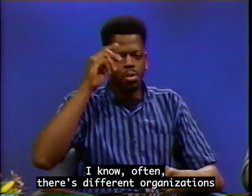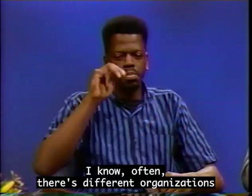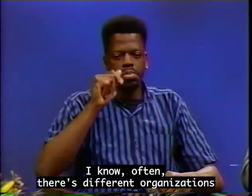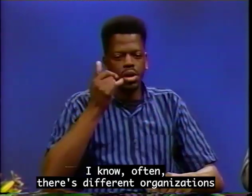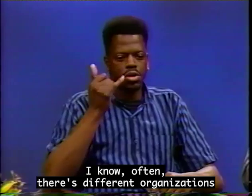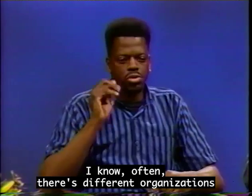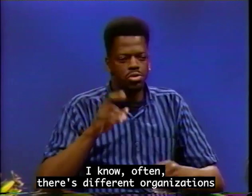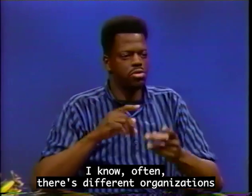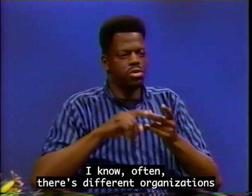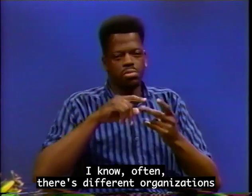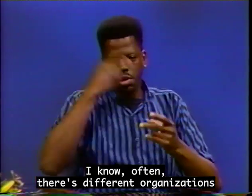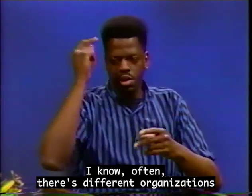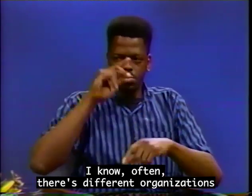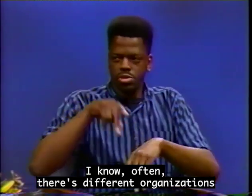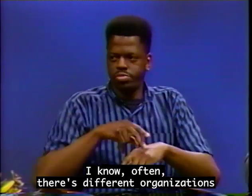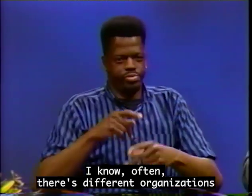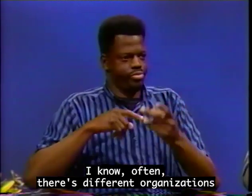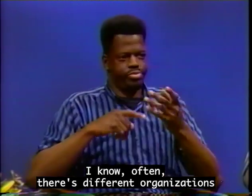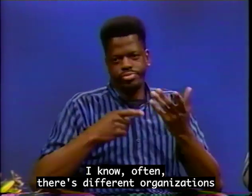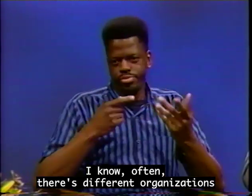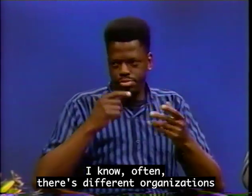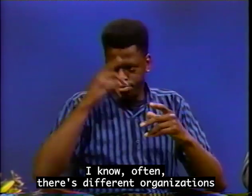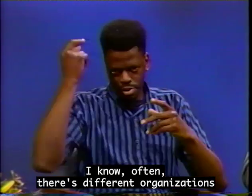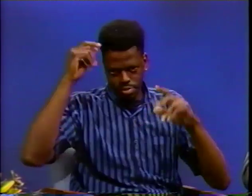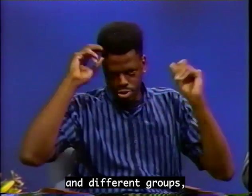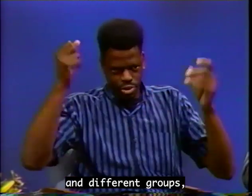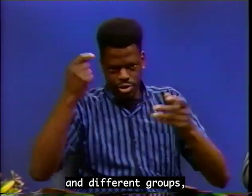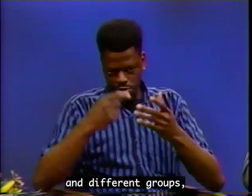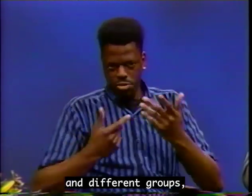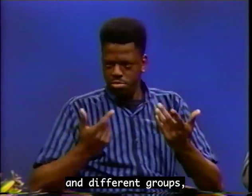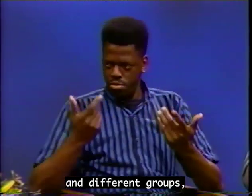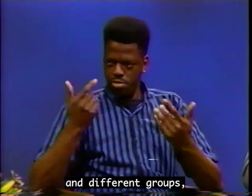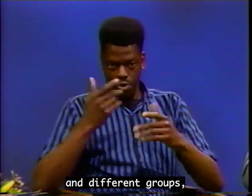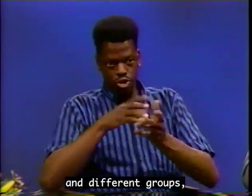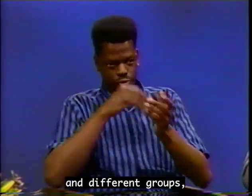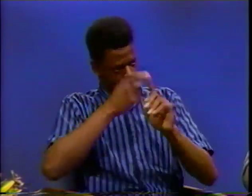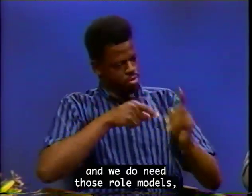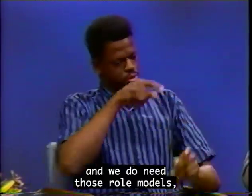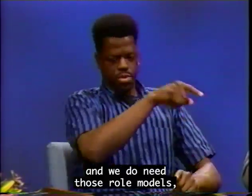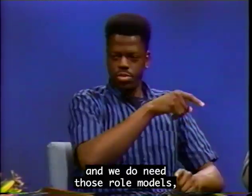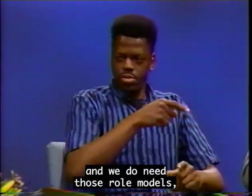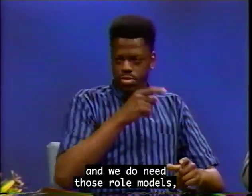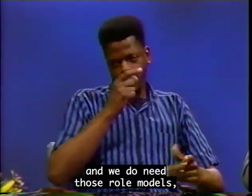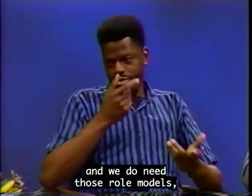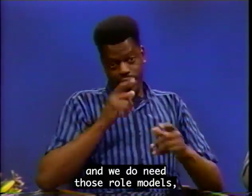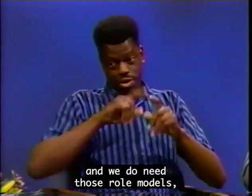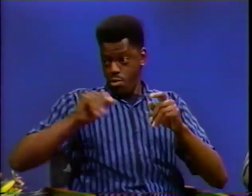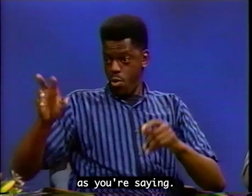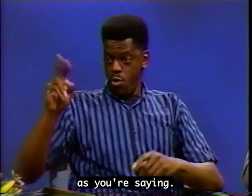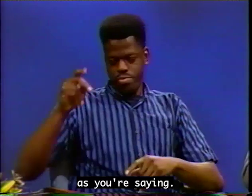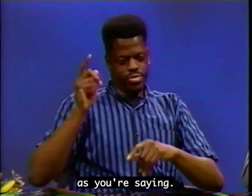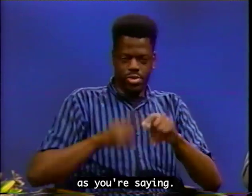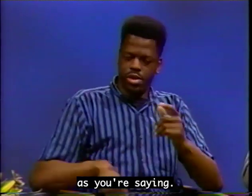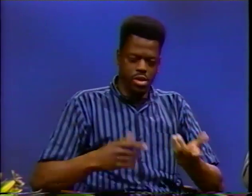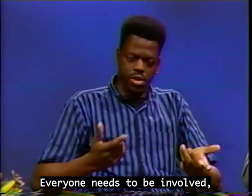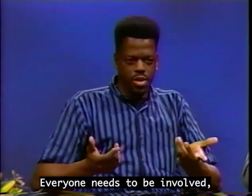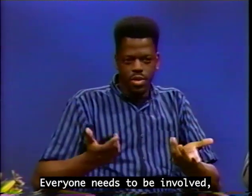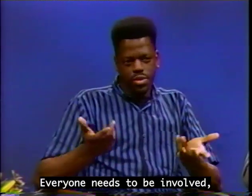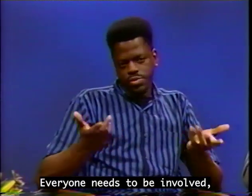I know often there's different organizations and different groups, and we do need those role models, as you're saying. Everyone needs to